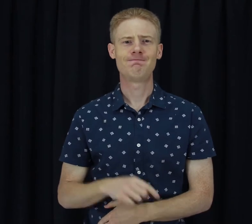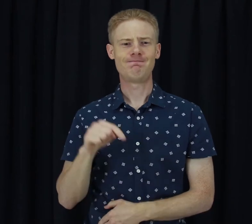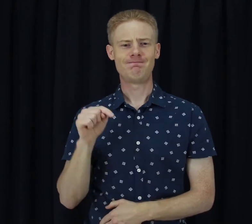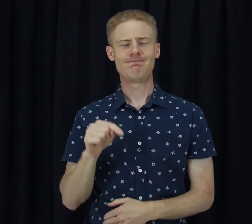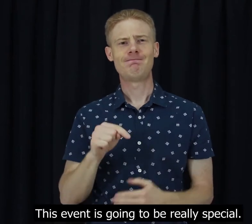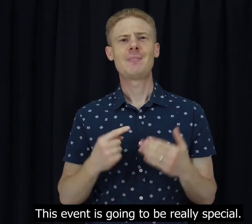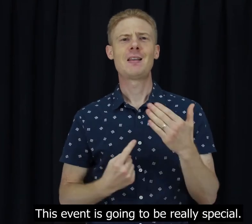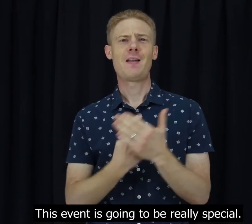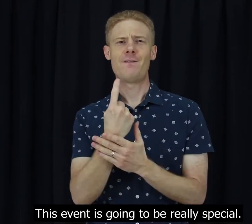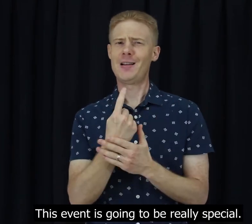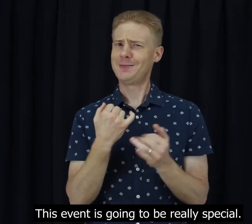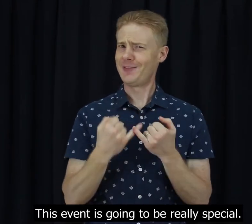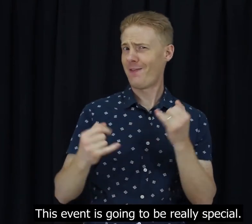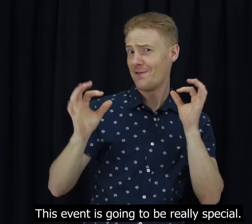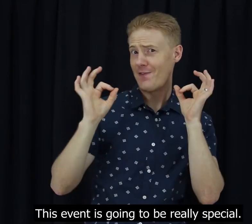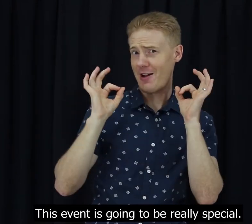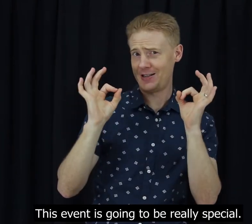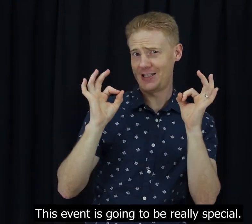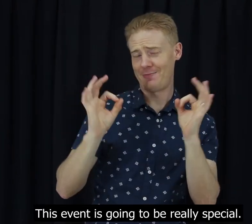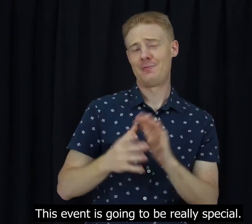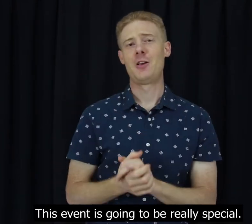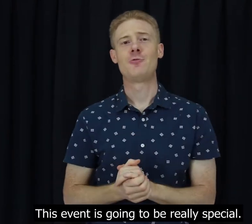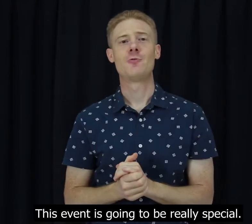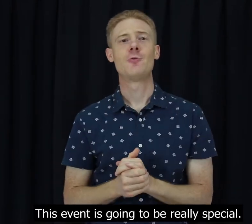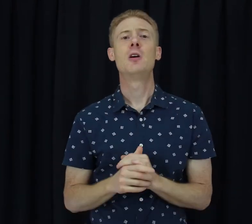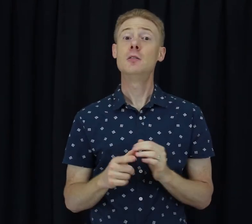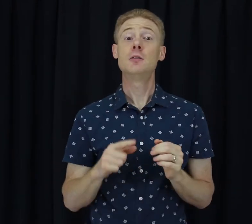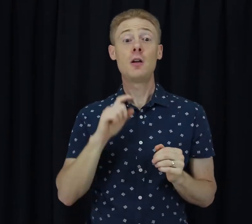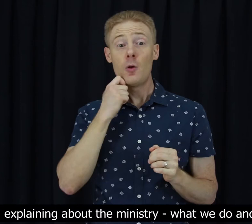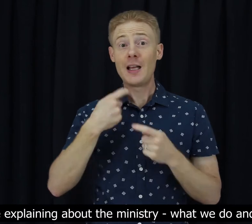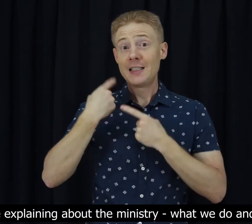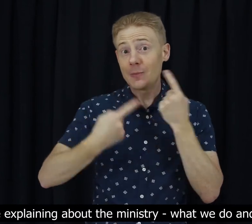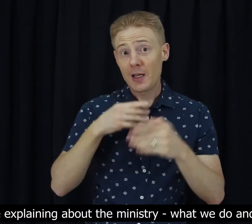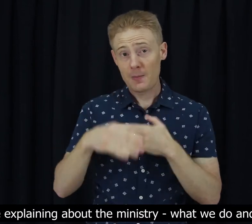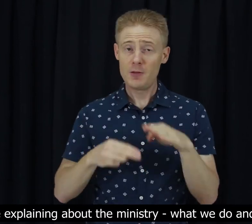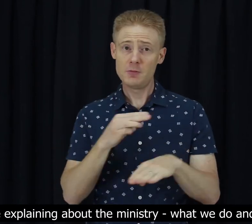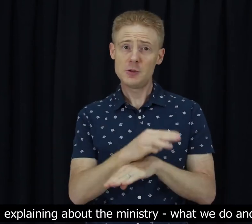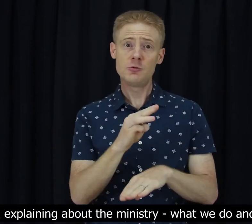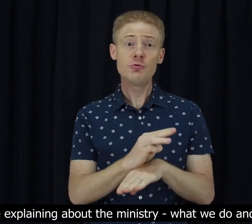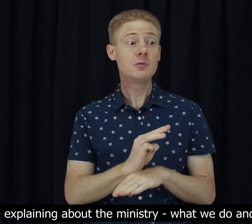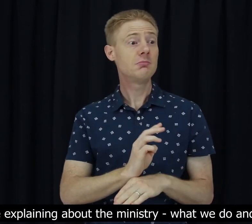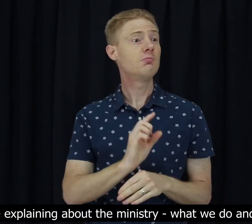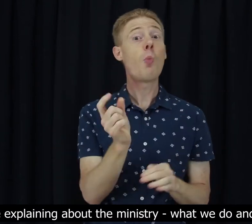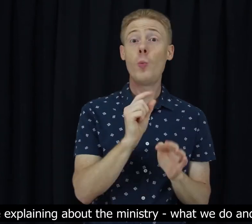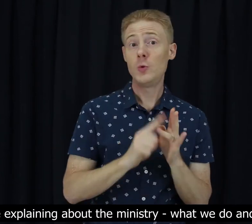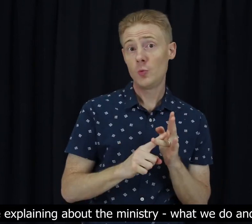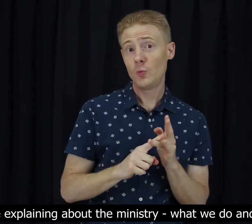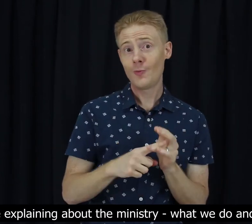This event is going to be really special. We will be explaining about the ministry, what we do